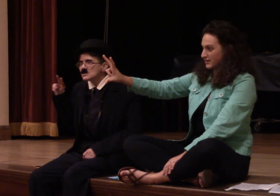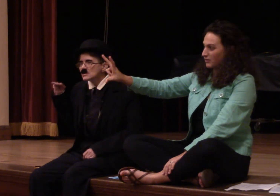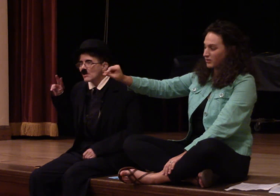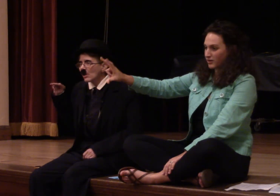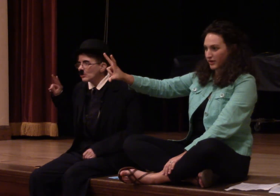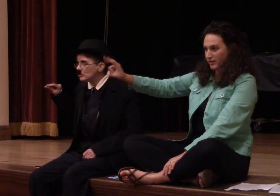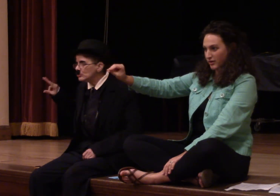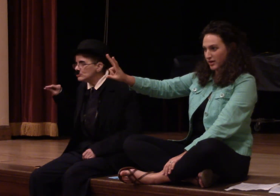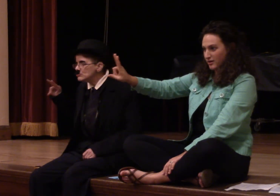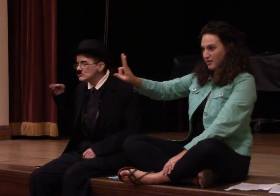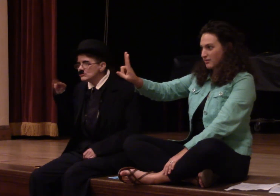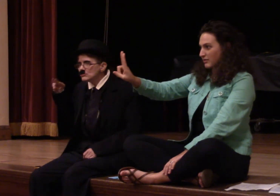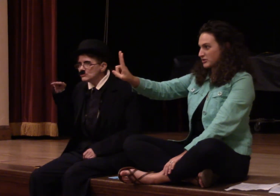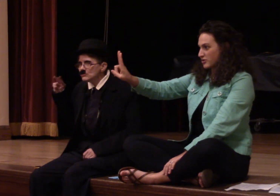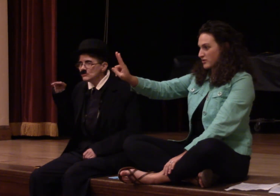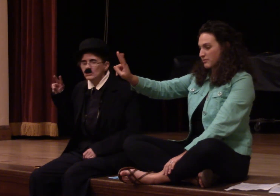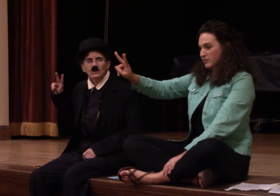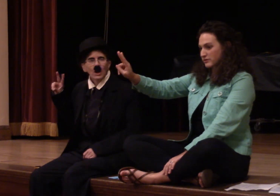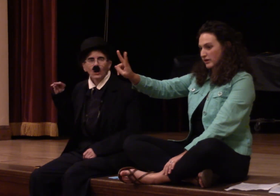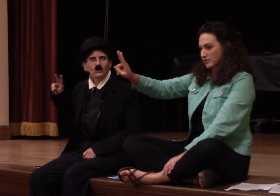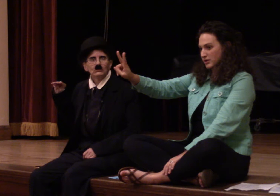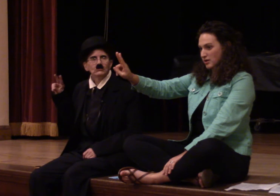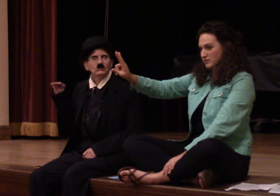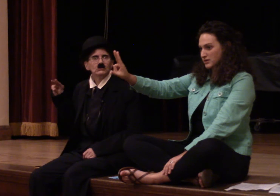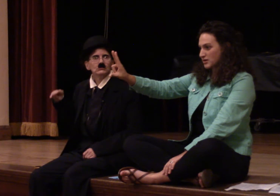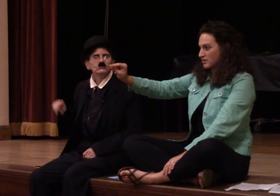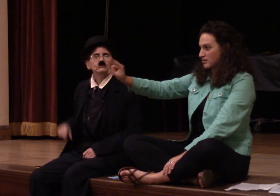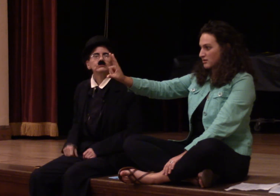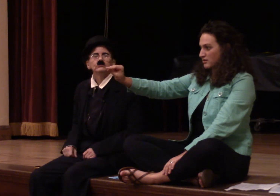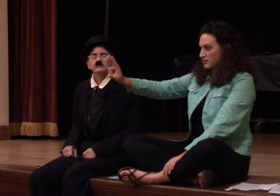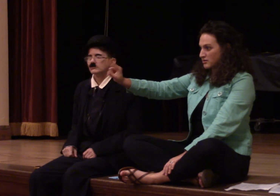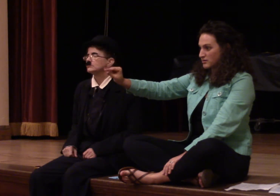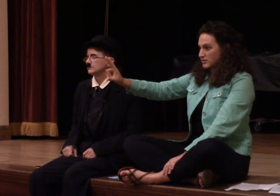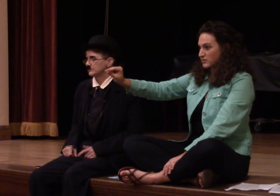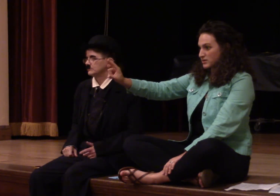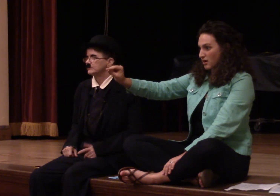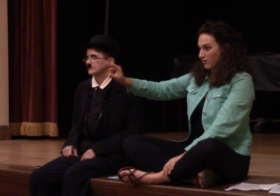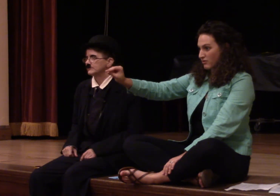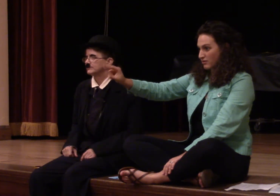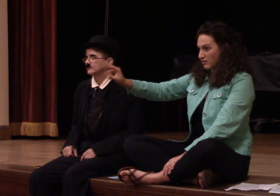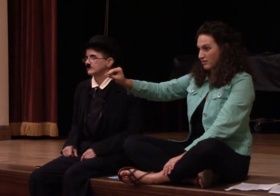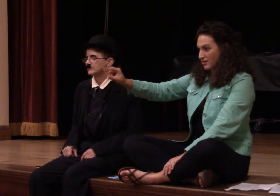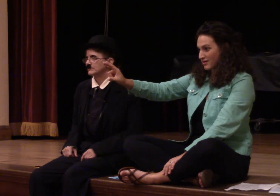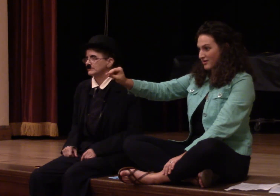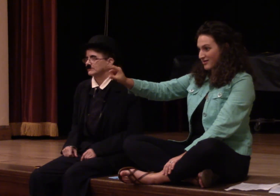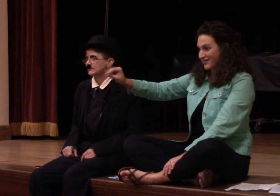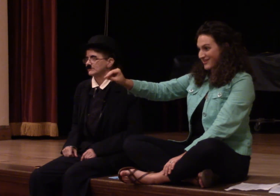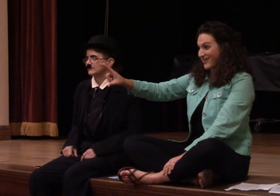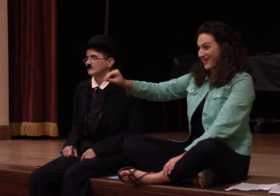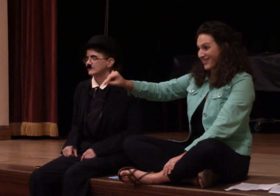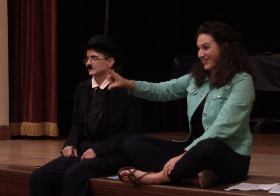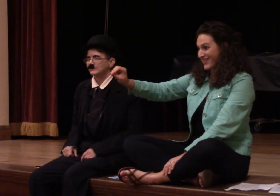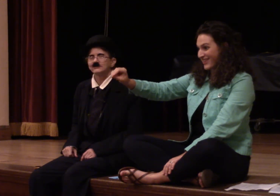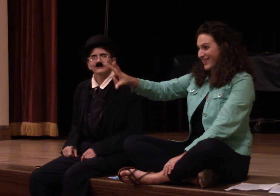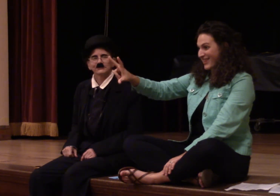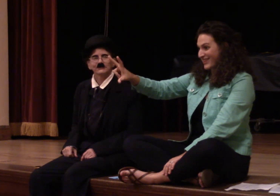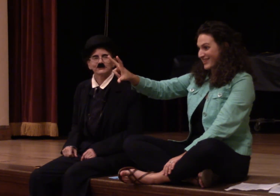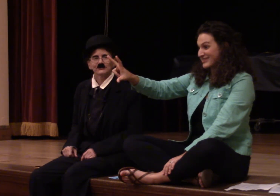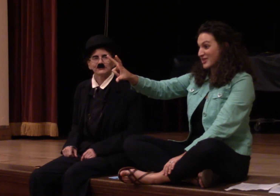will look like 30. Make sure you keep those fingers closed. Do you want So it's pizza? no. Yeah, 30. heads of